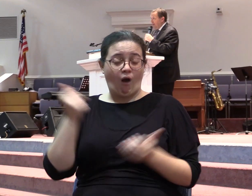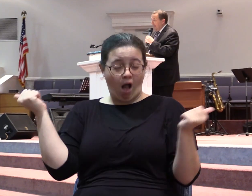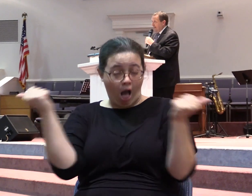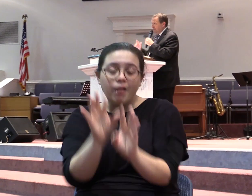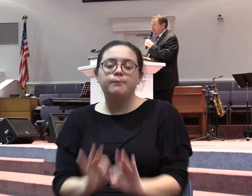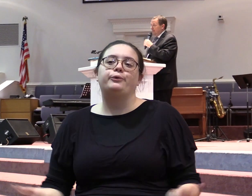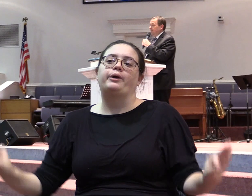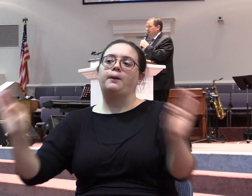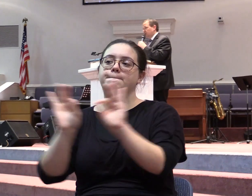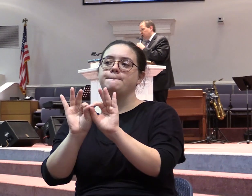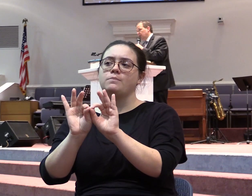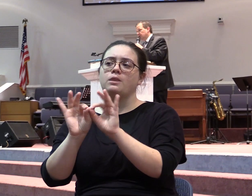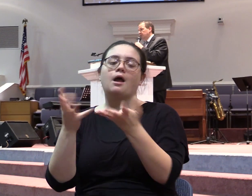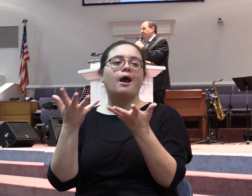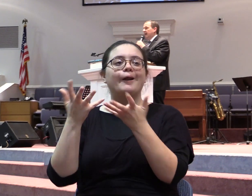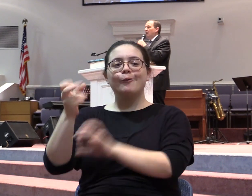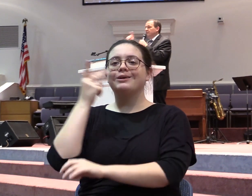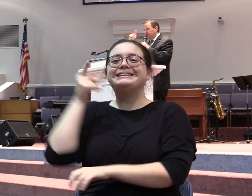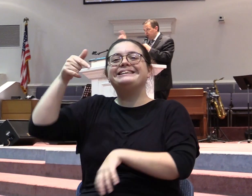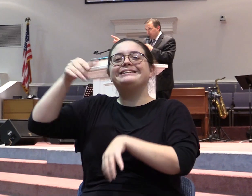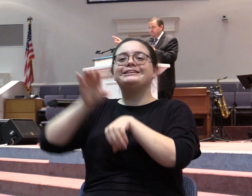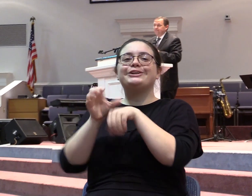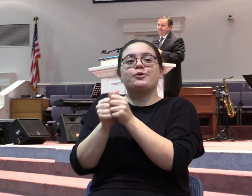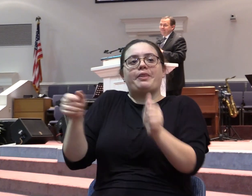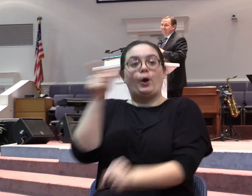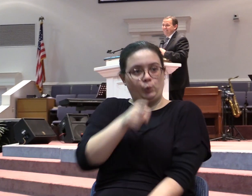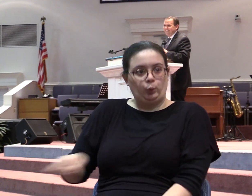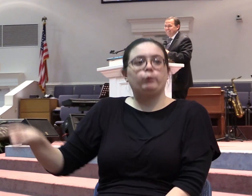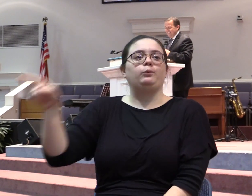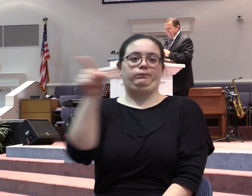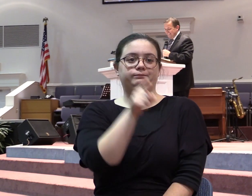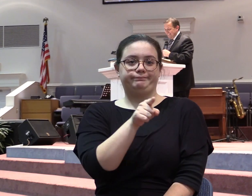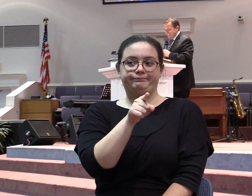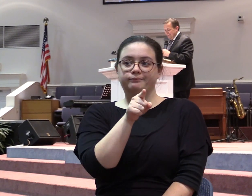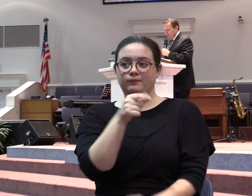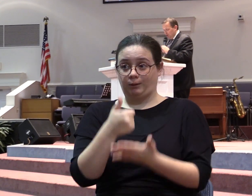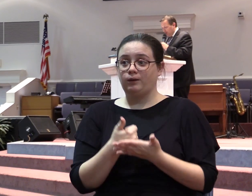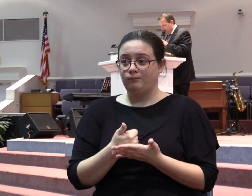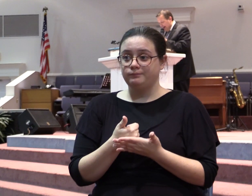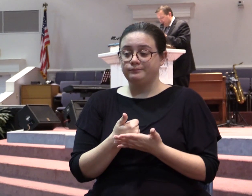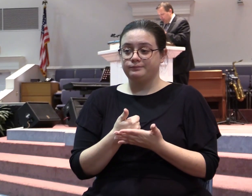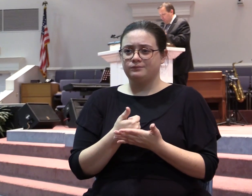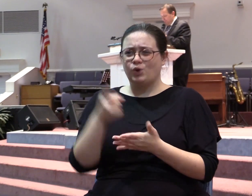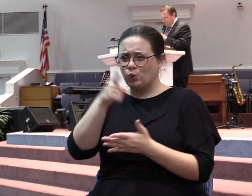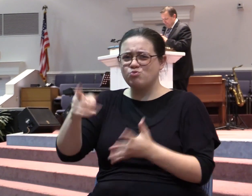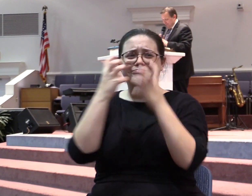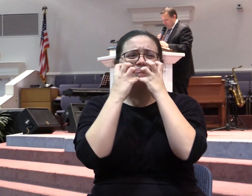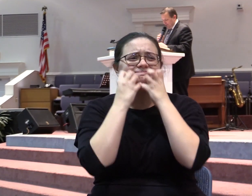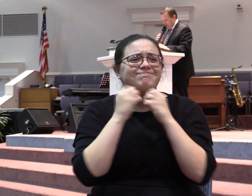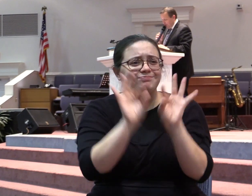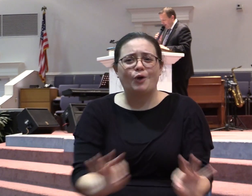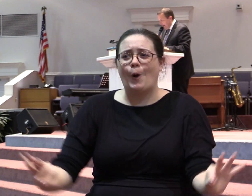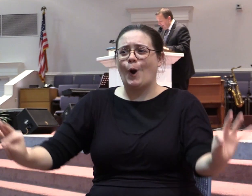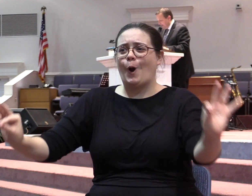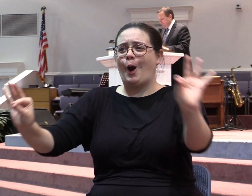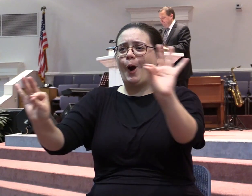I would hate to see this church without you. Amen. You are valuable.